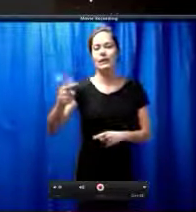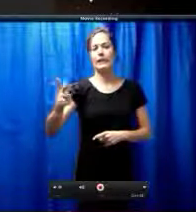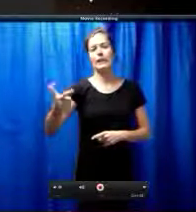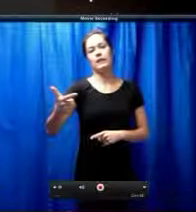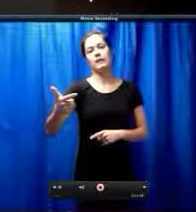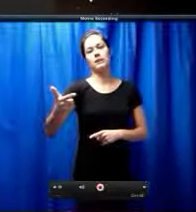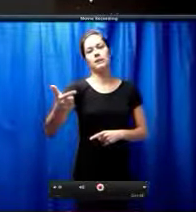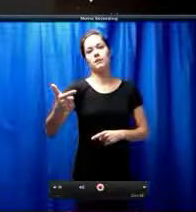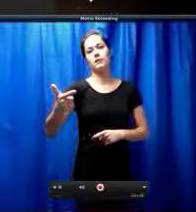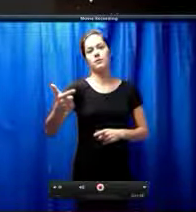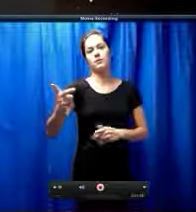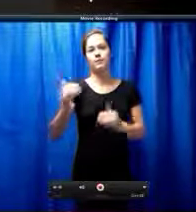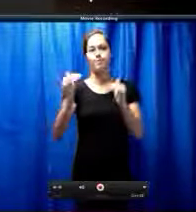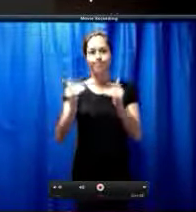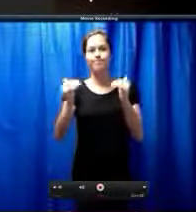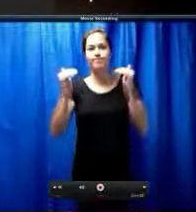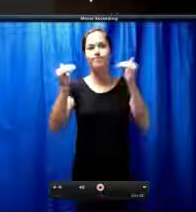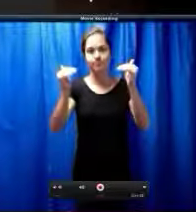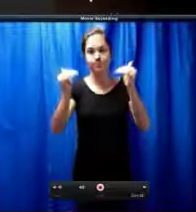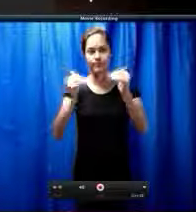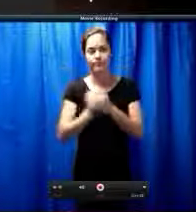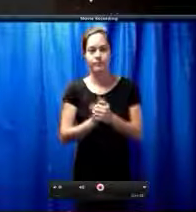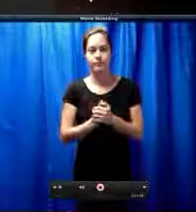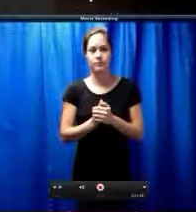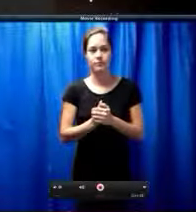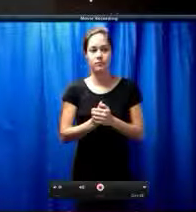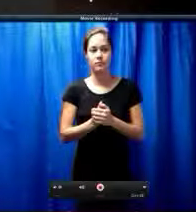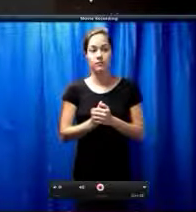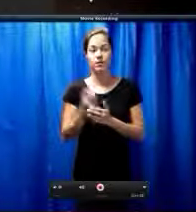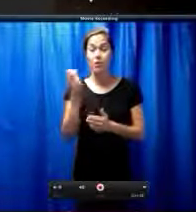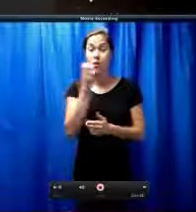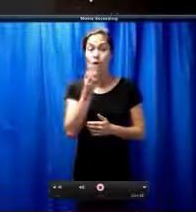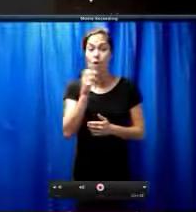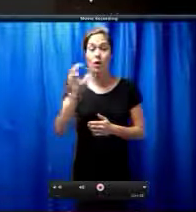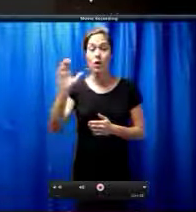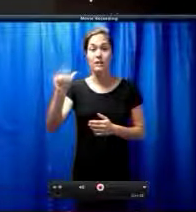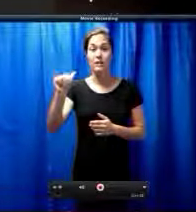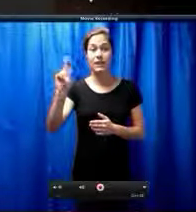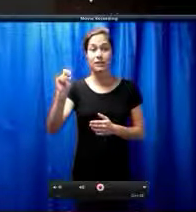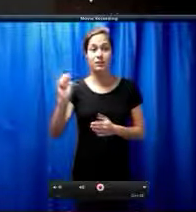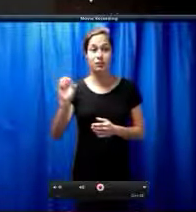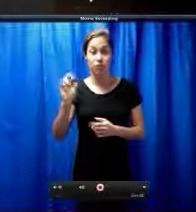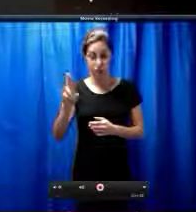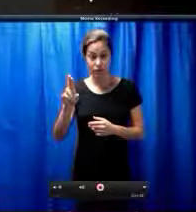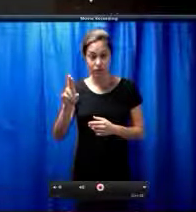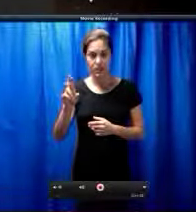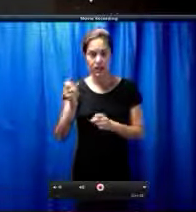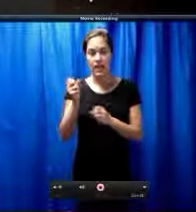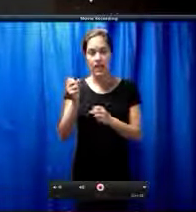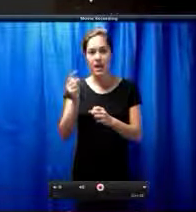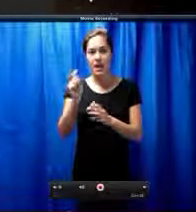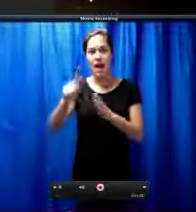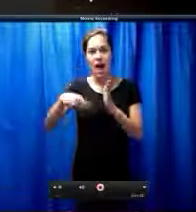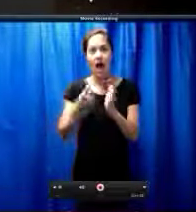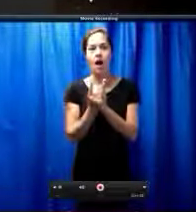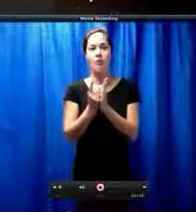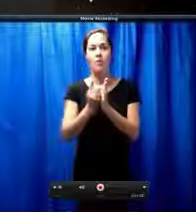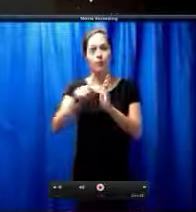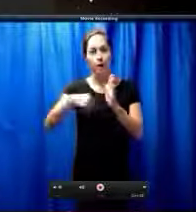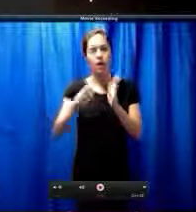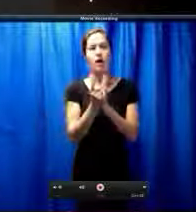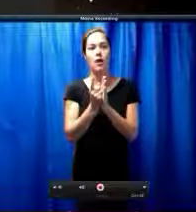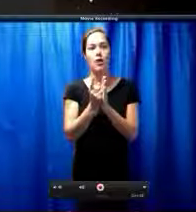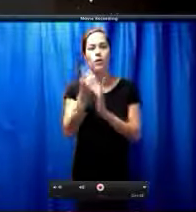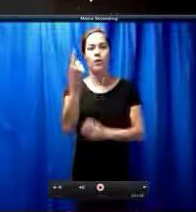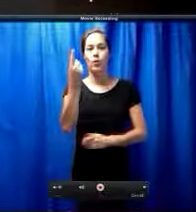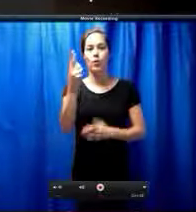remember. Oral cancer kills 1 American every single hour of every single day. Again, it kills 1 American